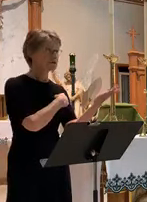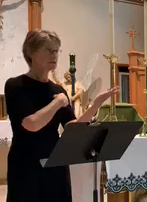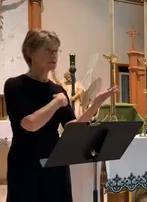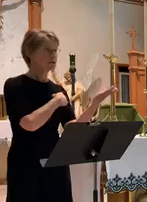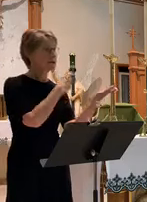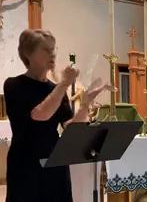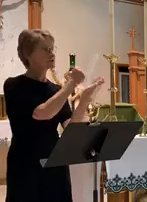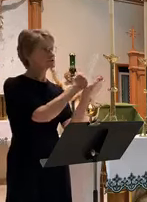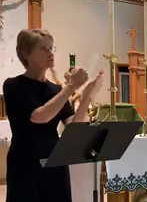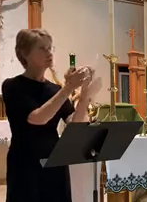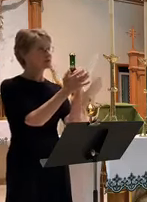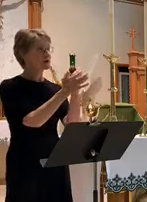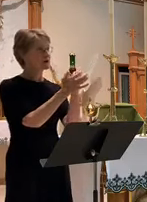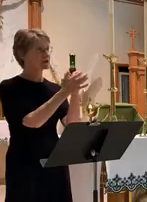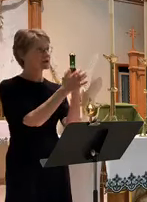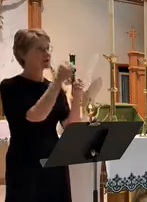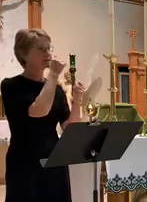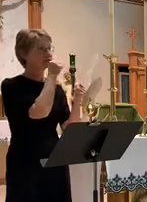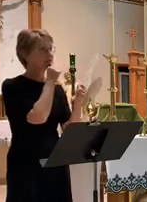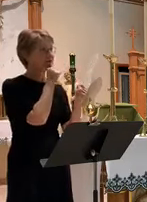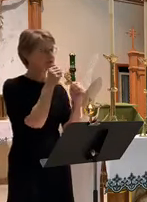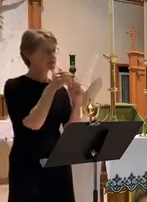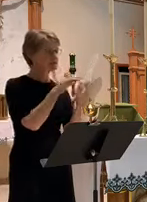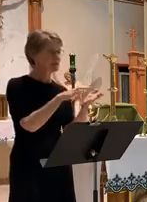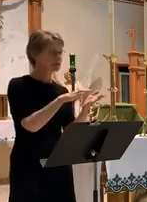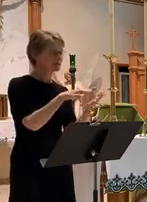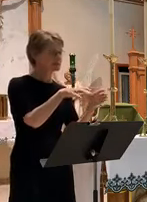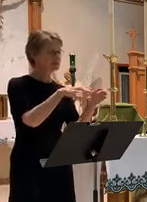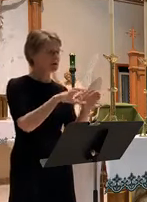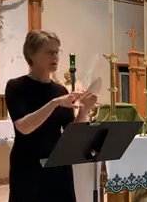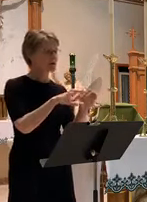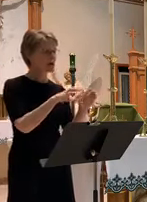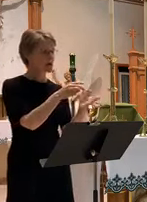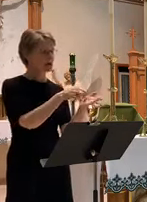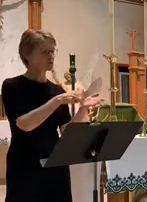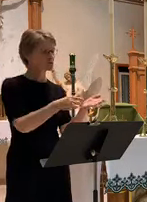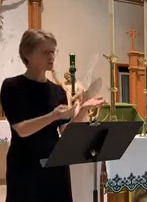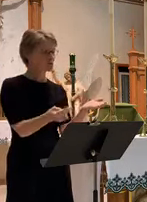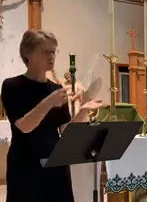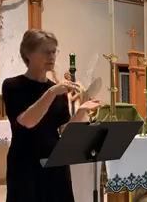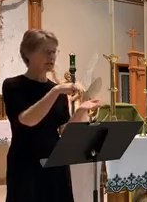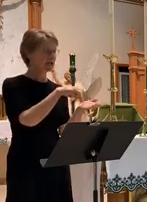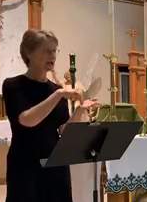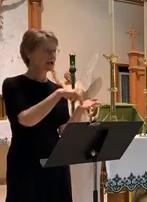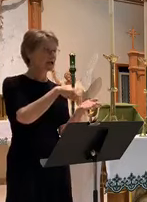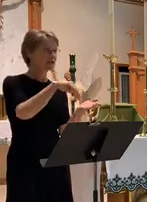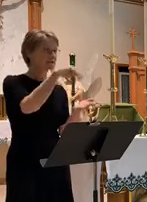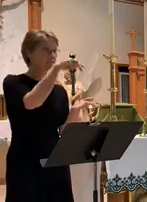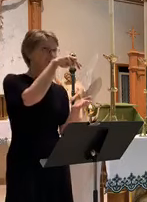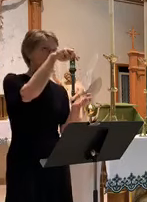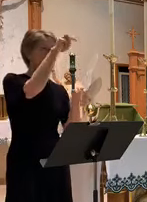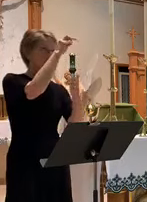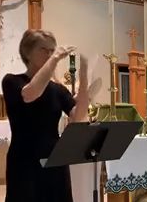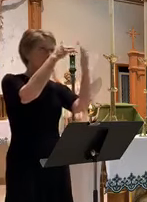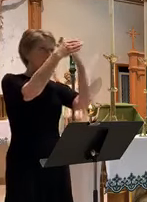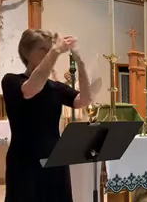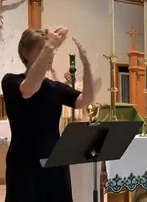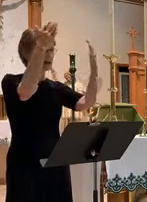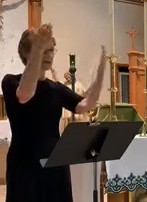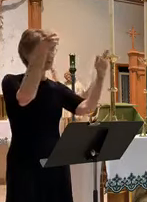Pilate, suffered death and was buried, and rose again on the third day in accordance with the